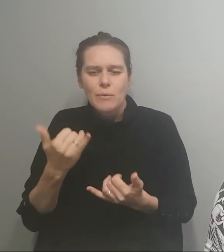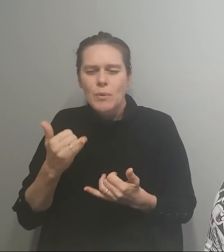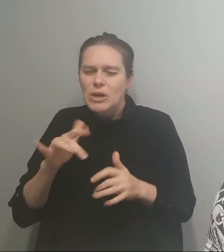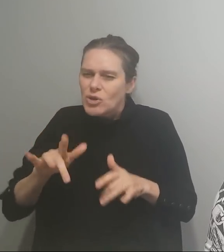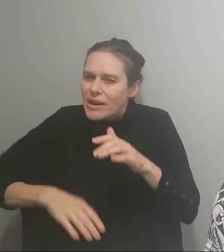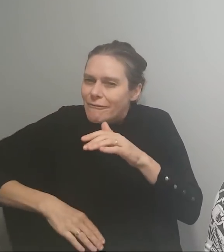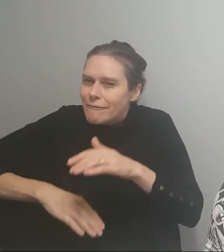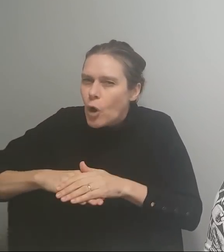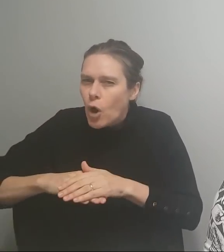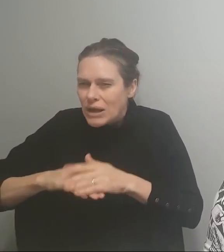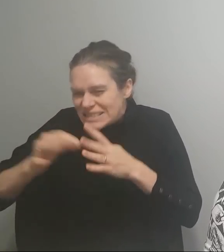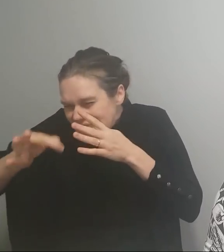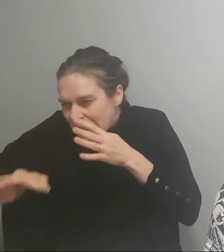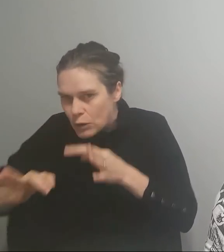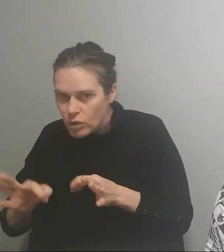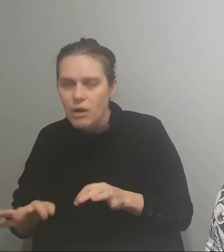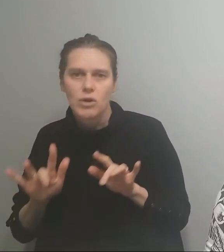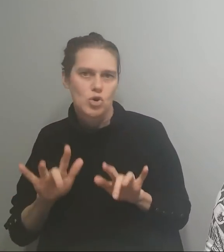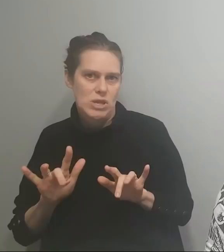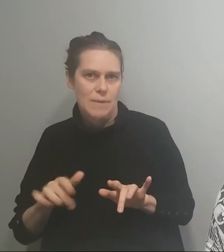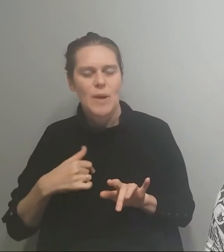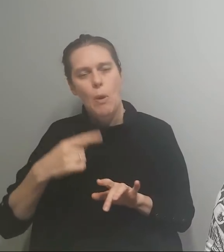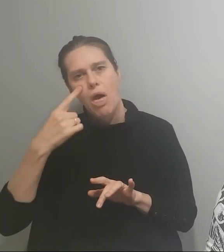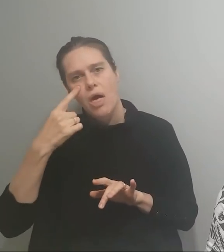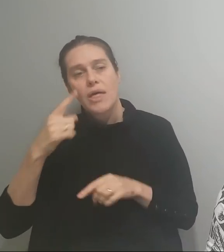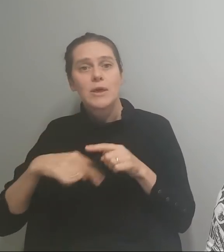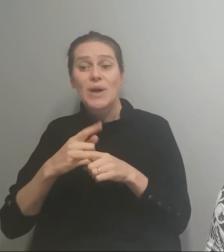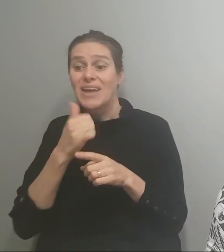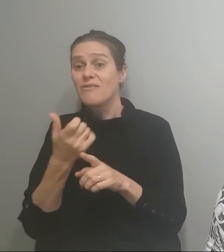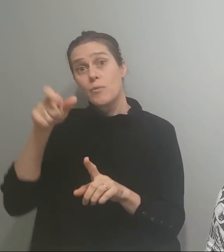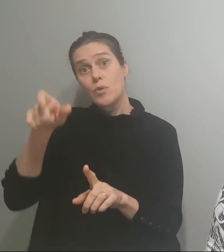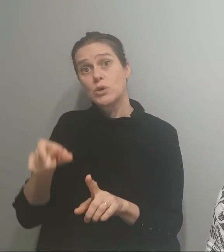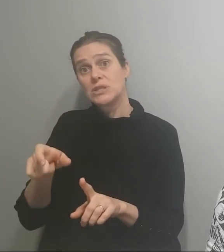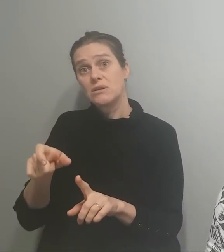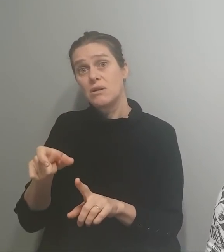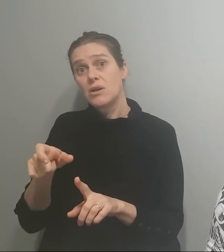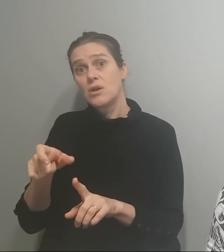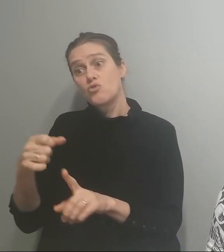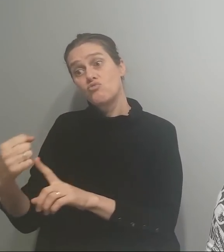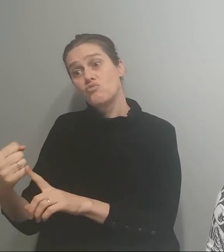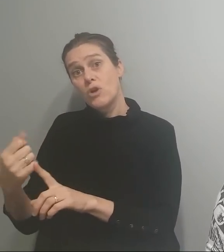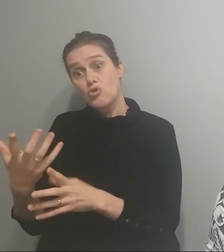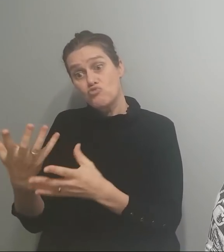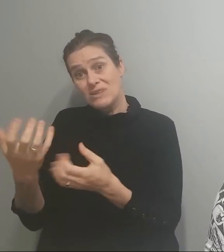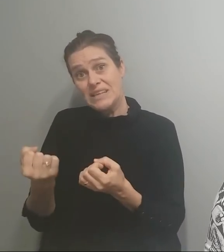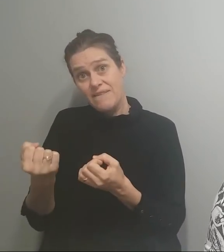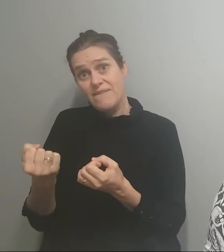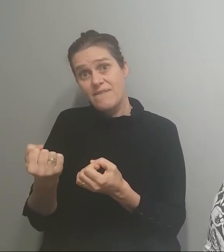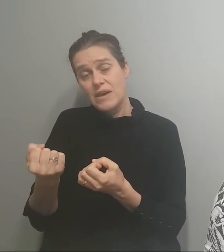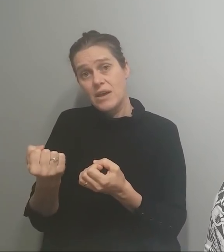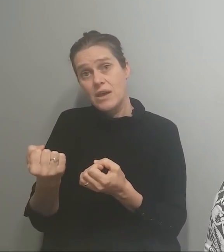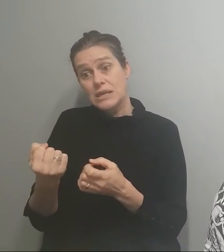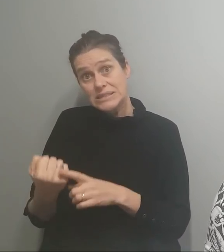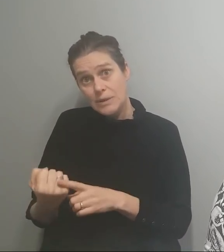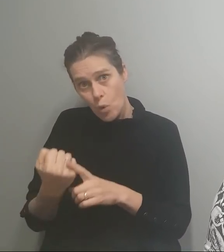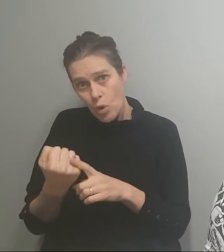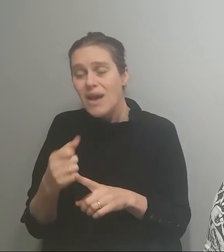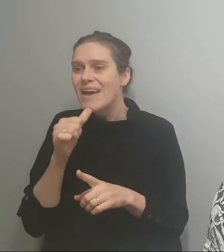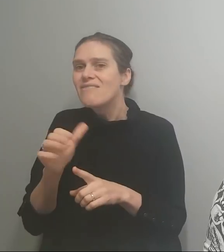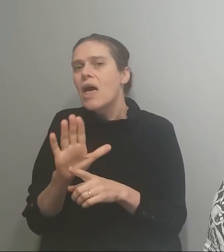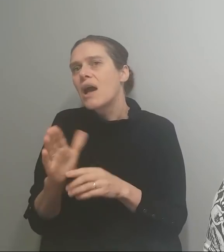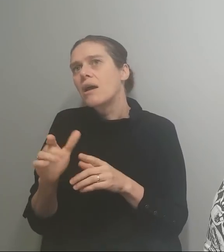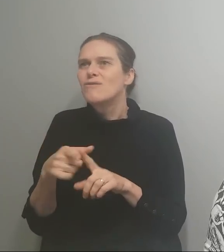we're thinking about is where someone receives support from the disability support system and they have a short-term